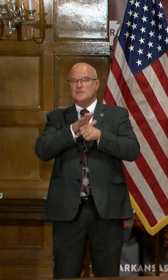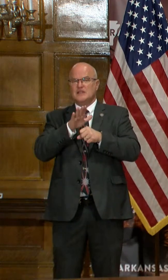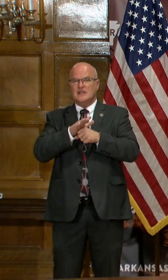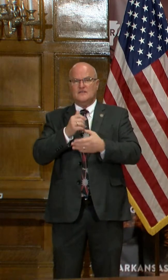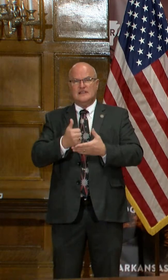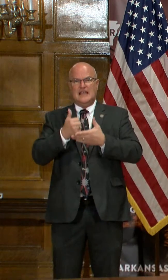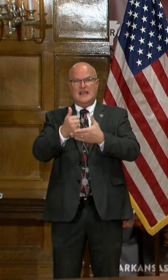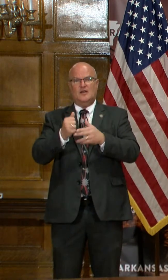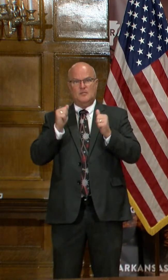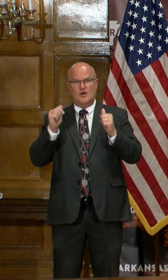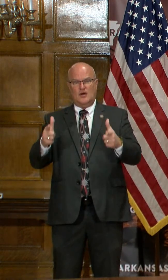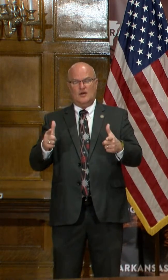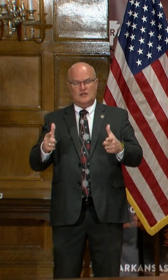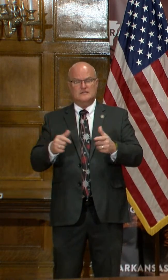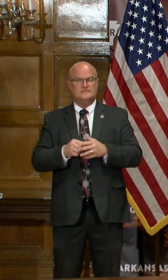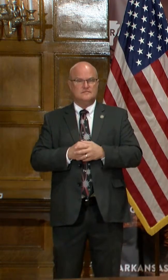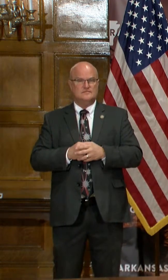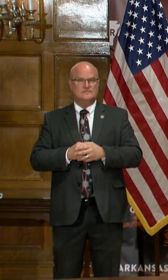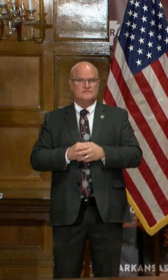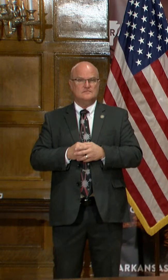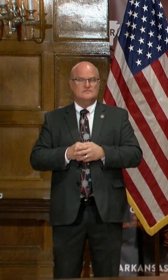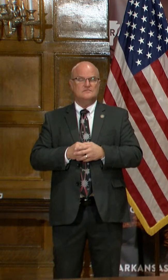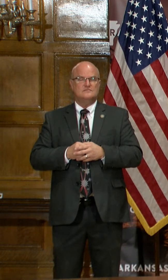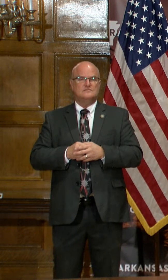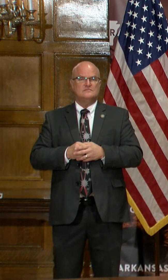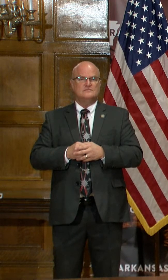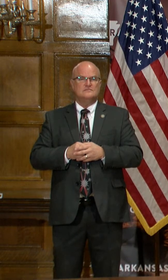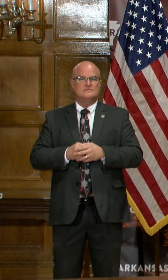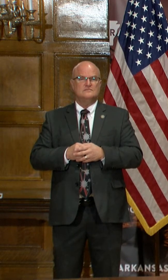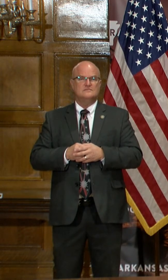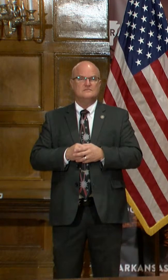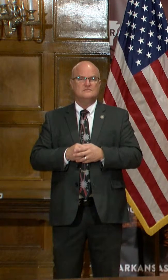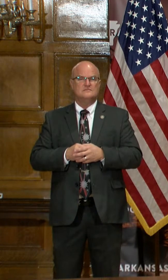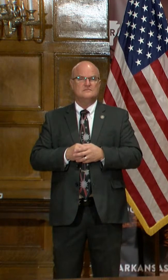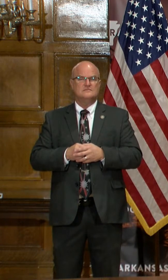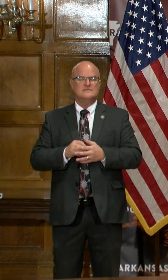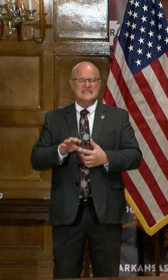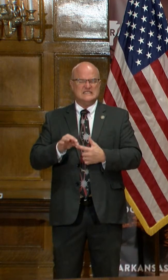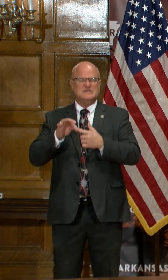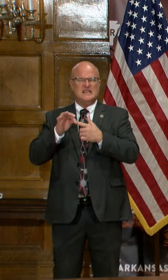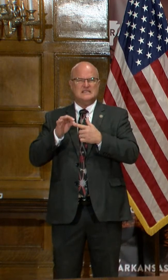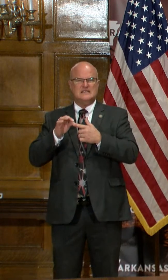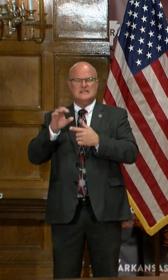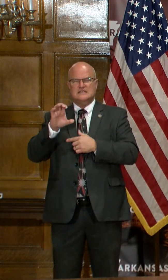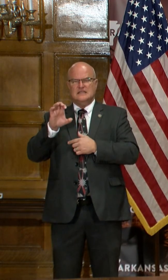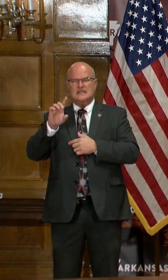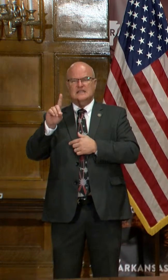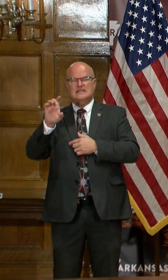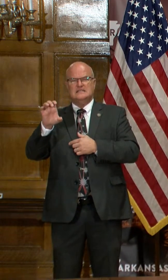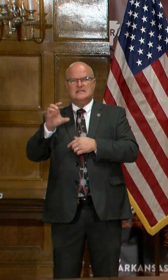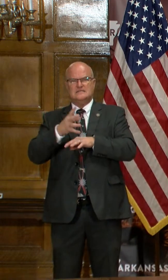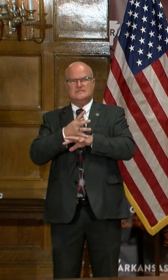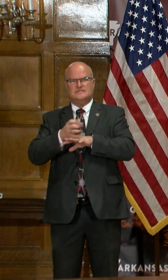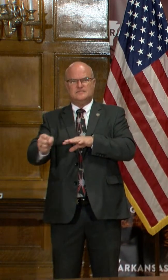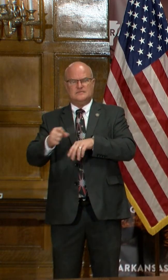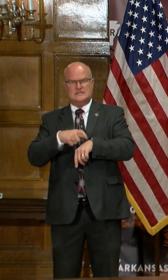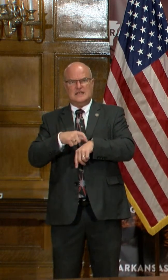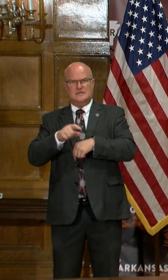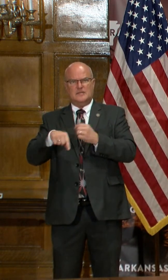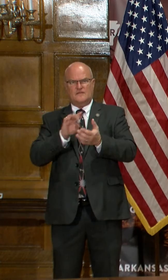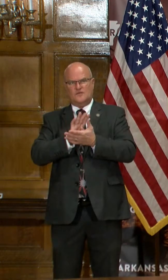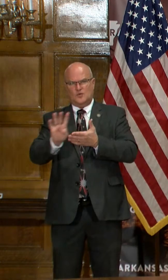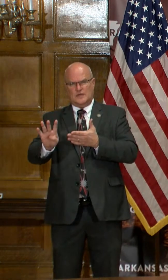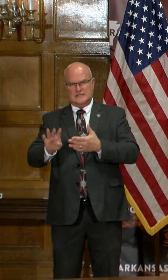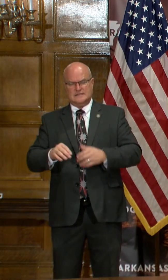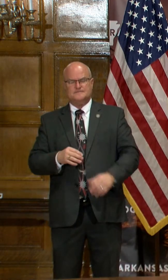to help nearly everybody who needs financial assistance, especially as the CDC moratorium runs out in about 4